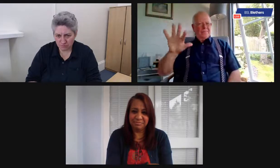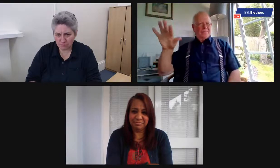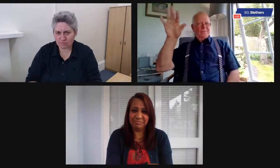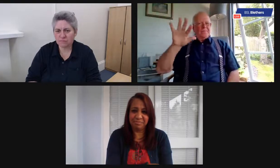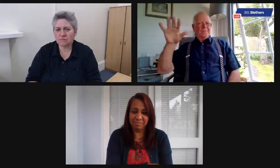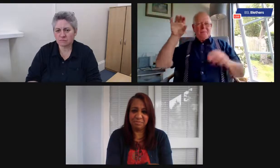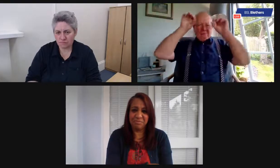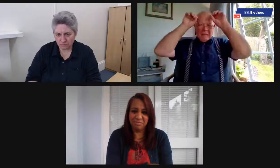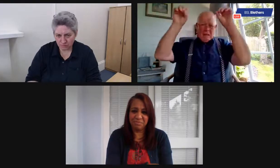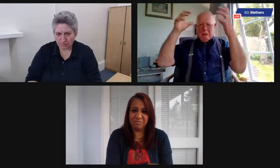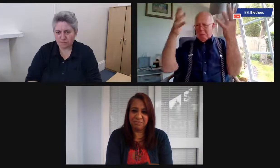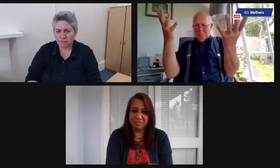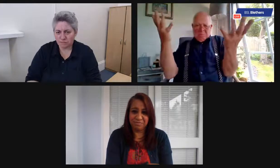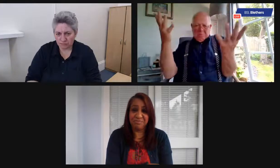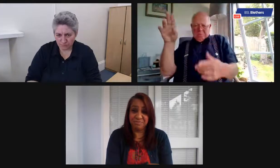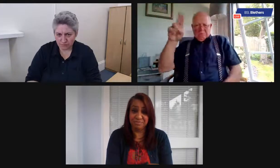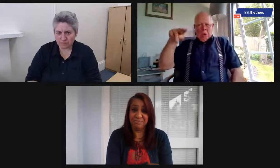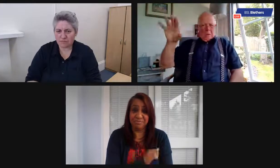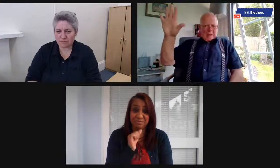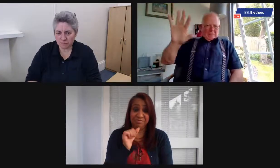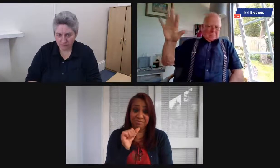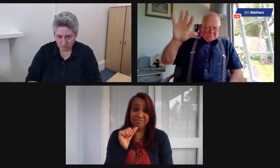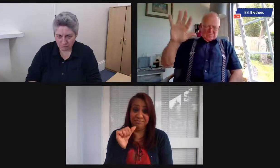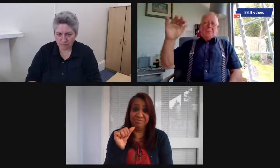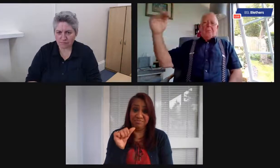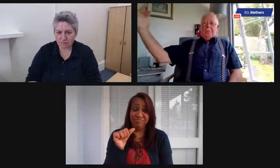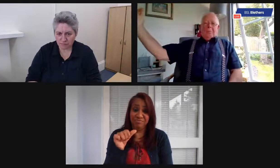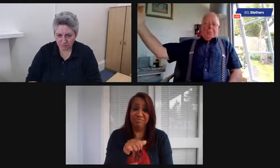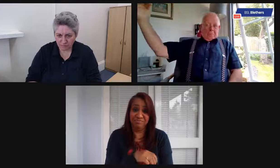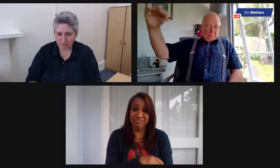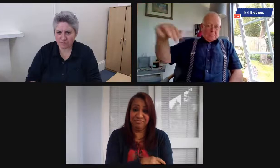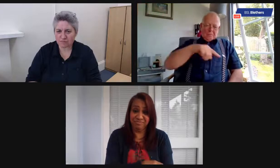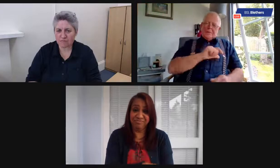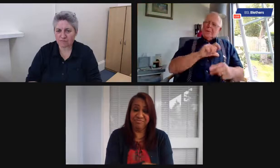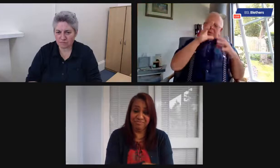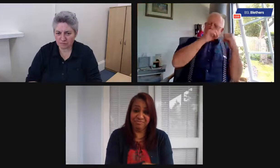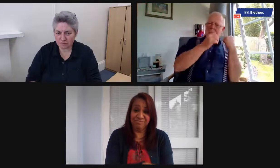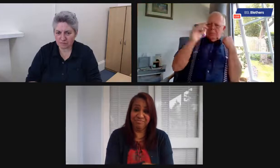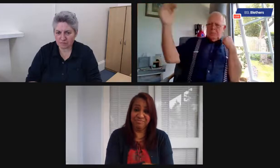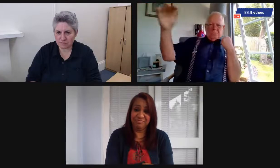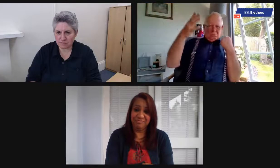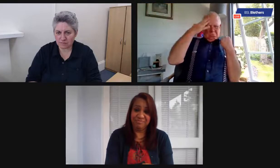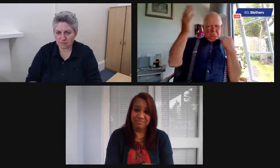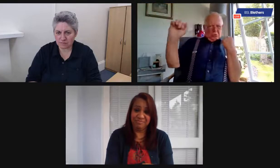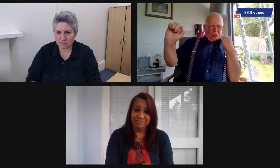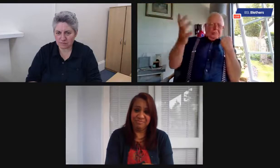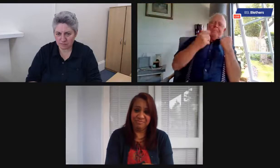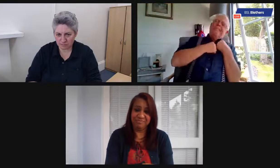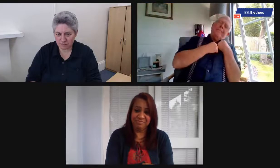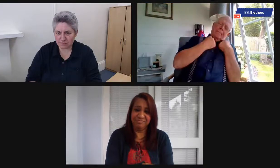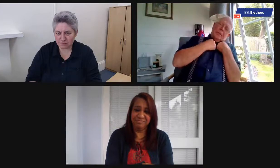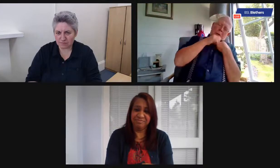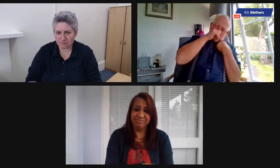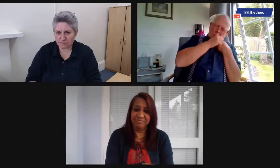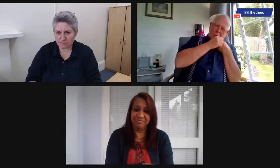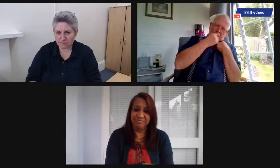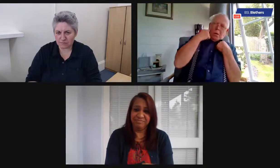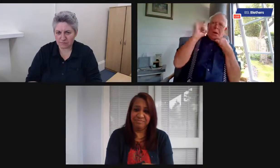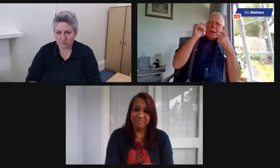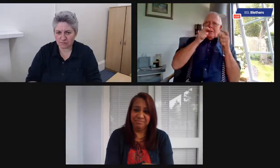think it was kind of Norway, it was Vikings or whatever, someone from That's right, you're Norway, right. some invaders from Norway came. They weren't familiar with the